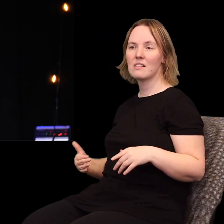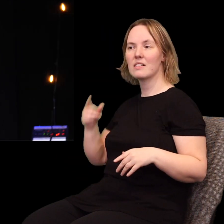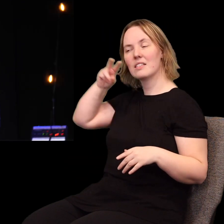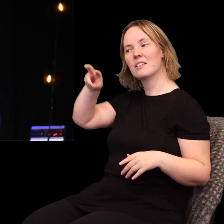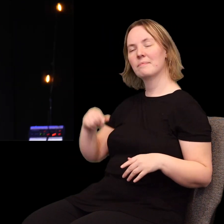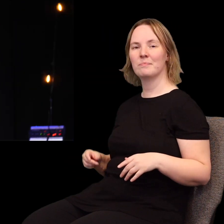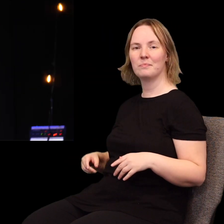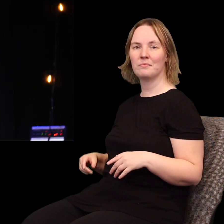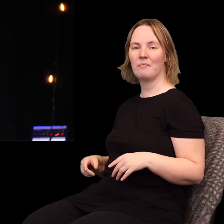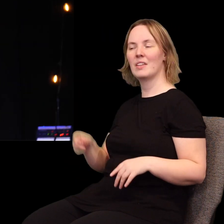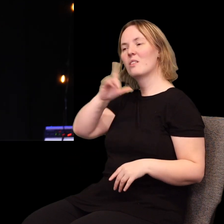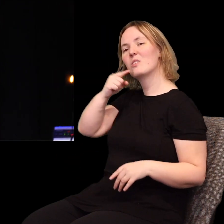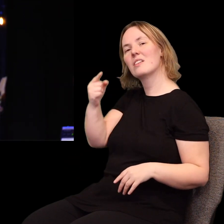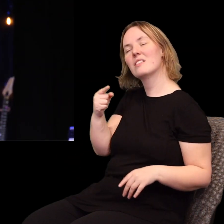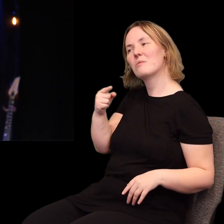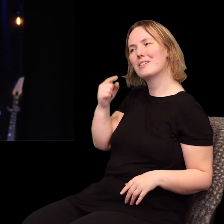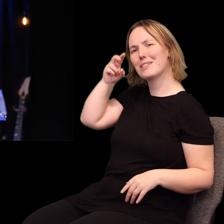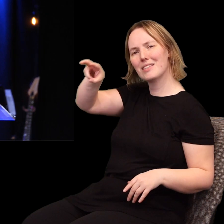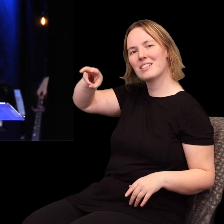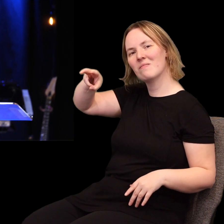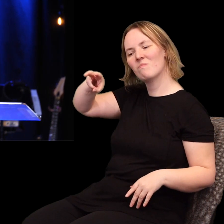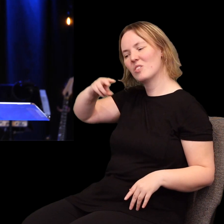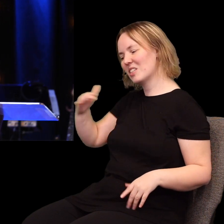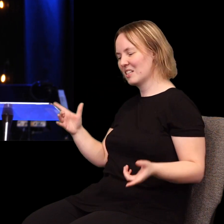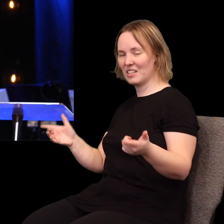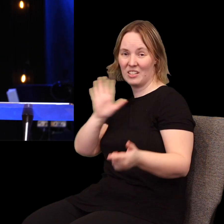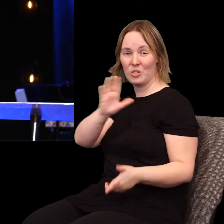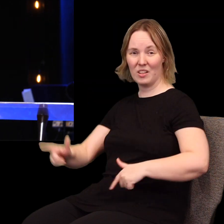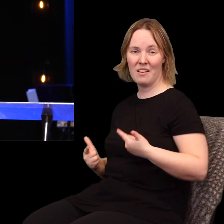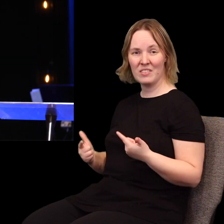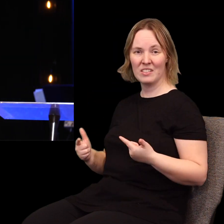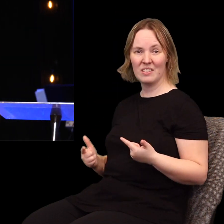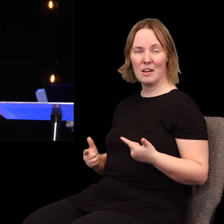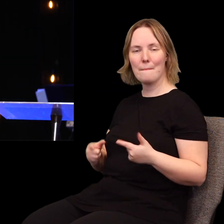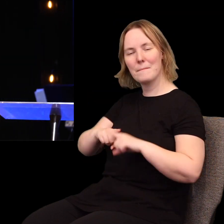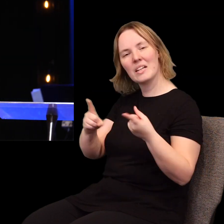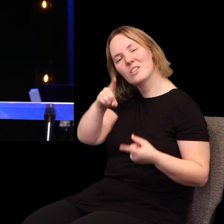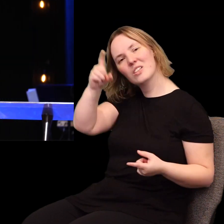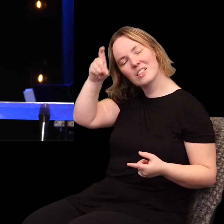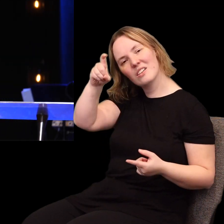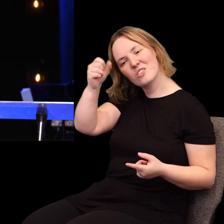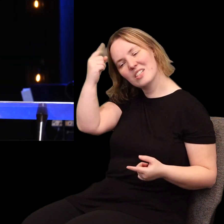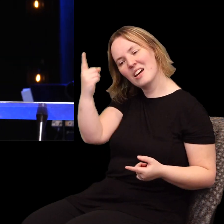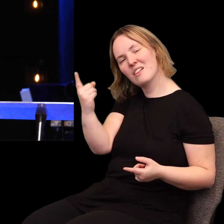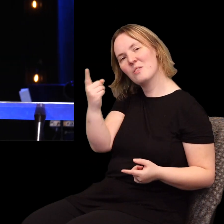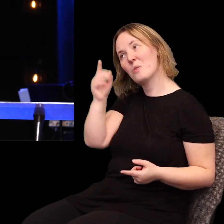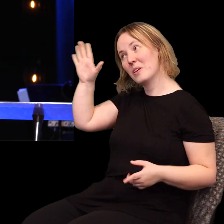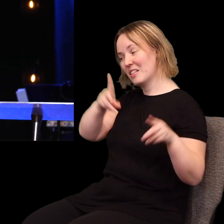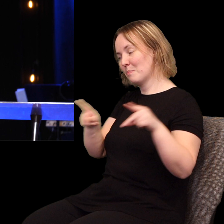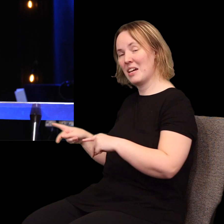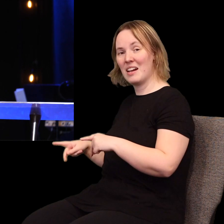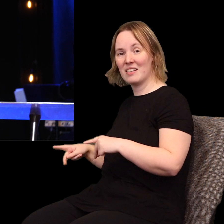A wonderful thing to see. And the Lord says, I want you to see those things in your life. But you've got to understand that what I planned for